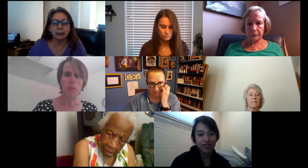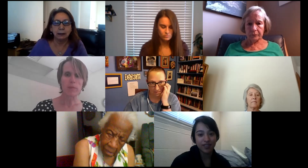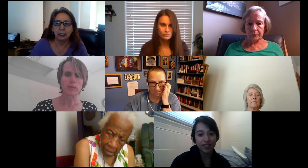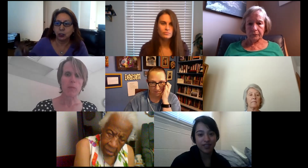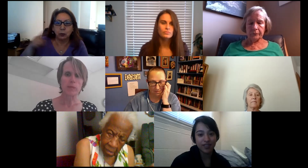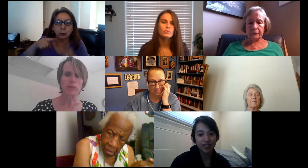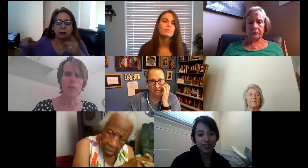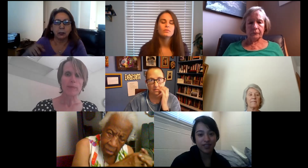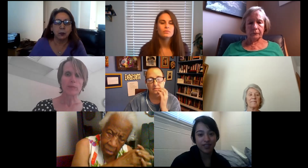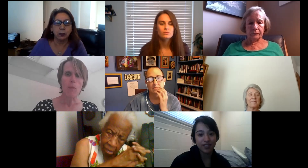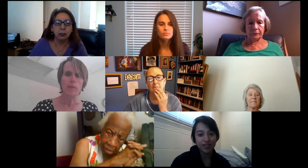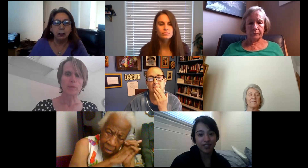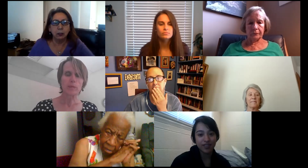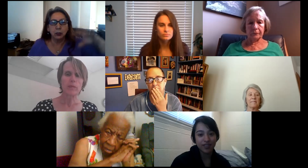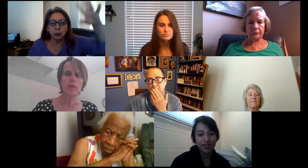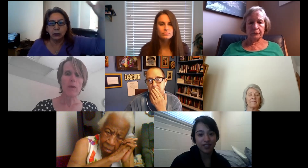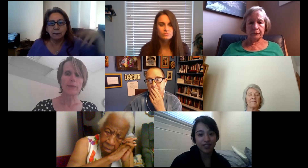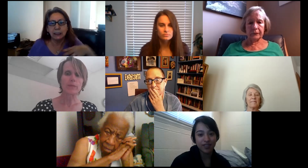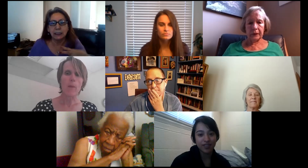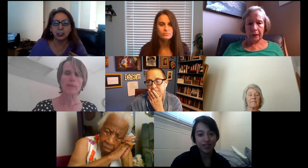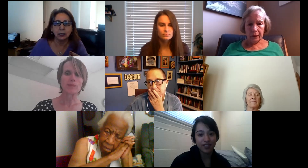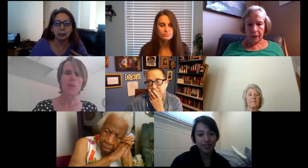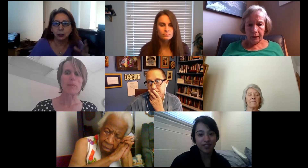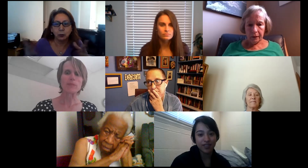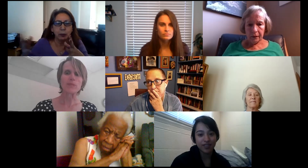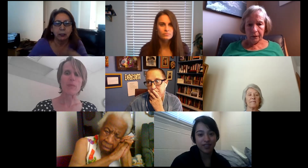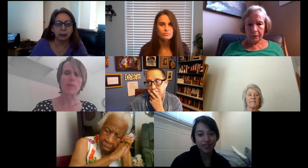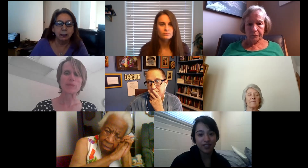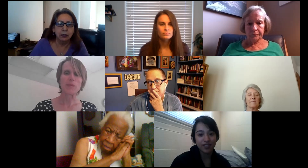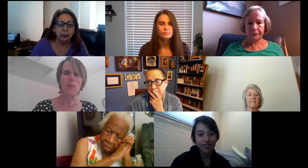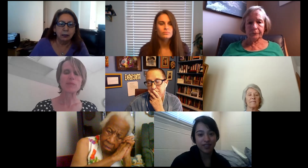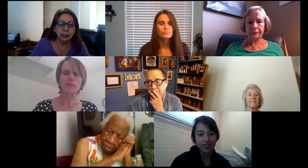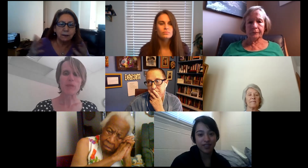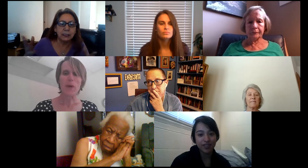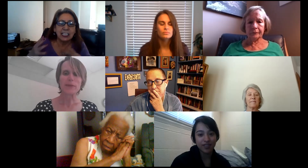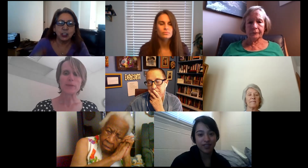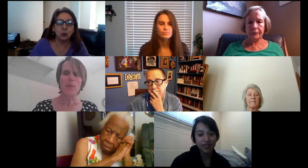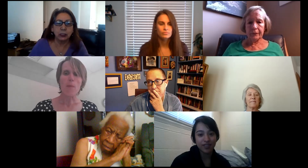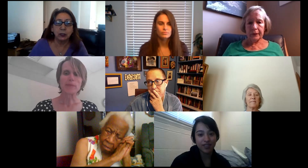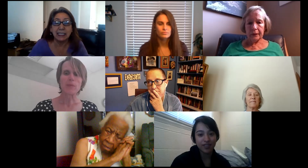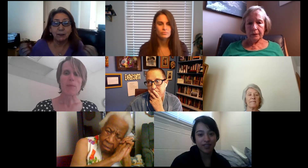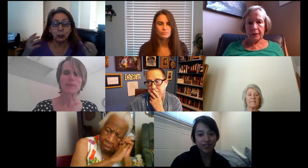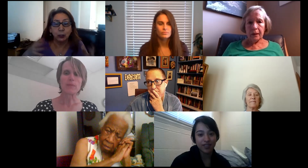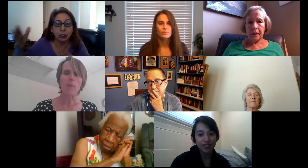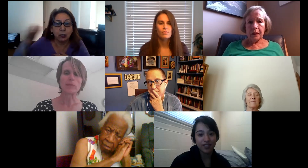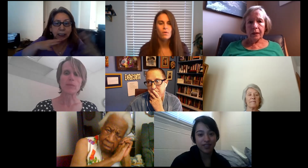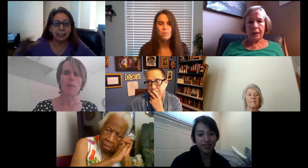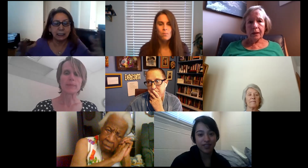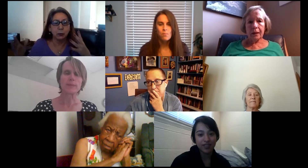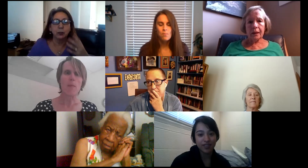they show them how they work. Go to the TV station, they'll show them how the TV station works. So the deaf could learn all these things that were going